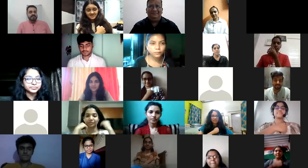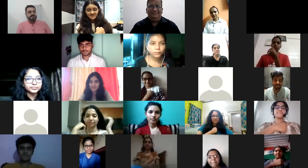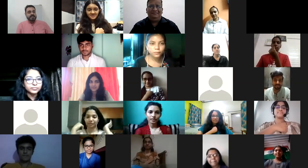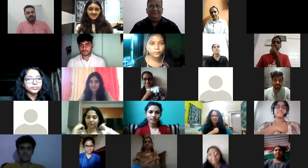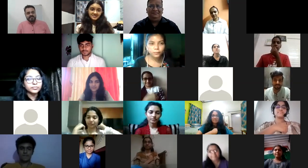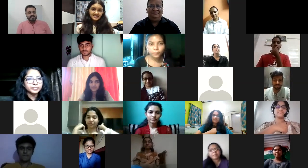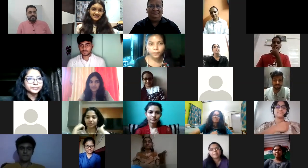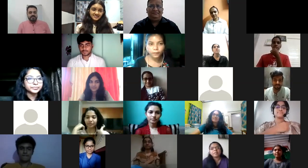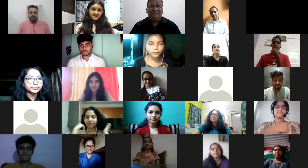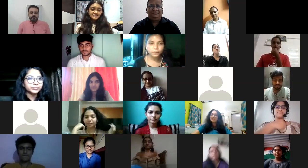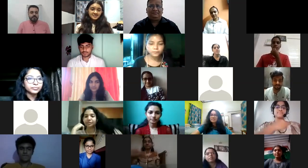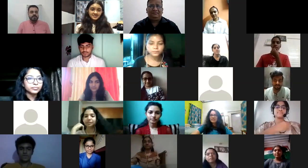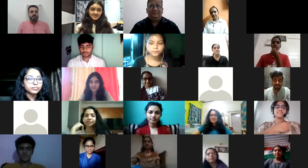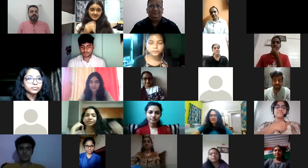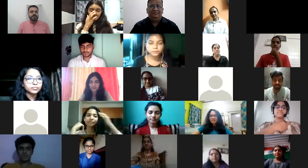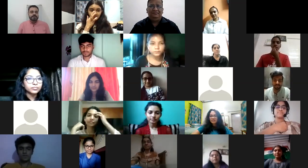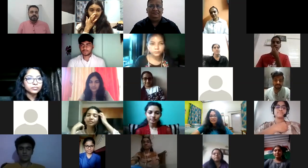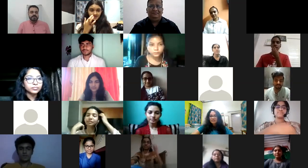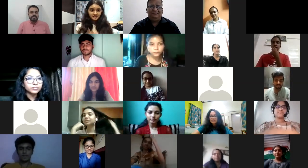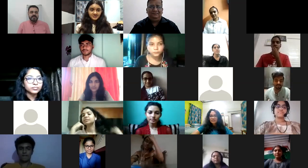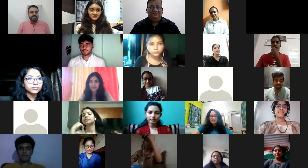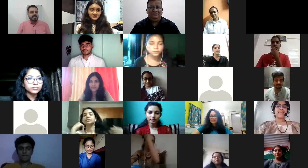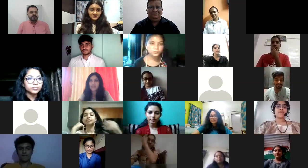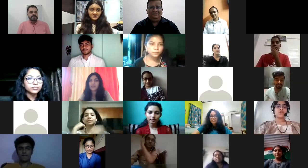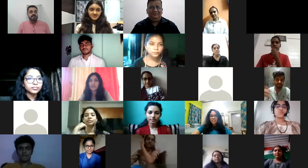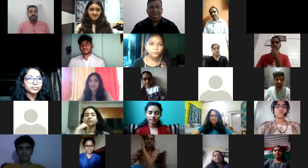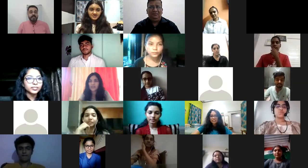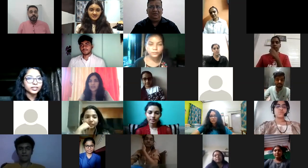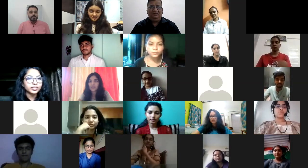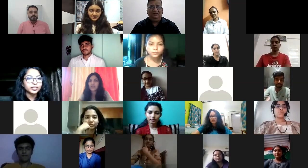Then the most common word that we use in our daily lives is thank you.